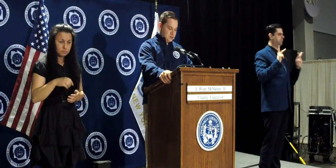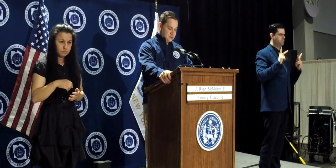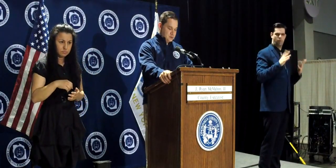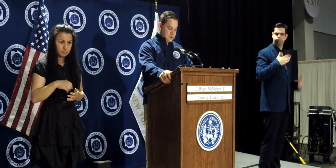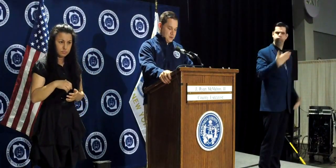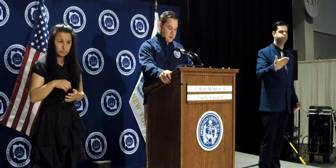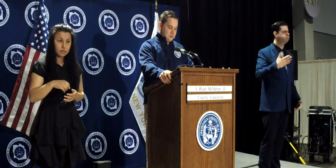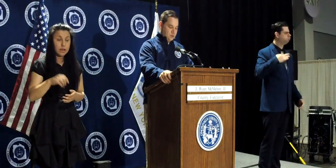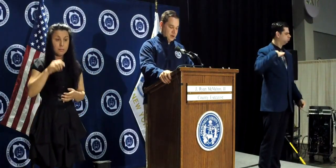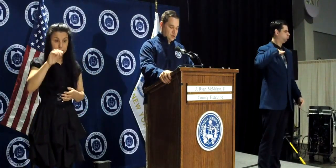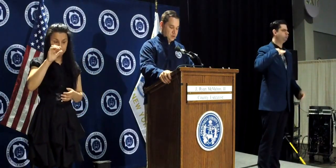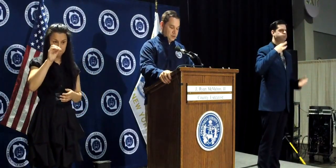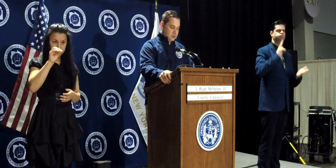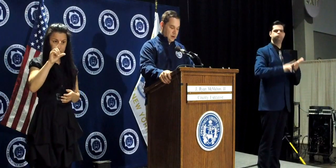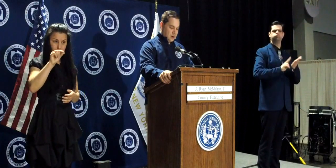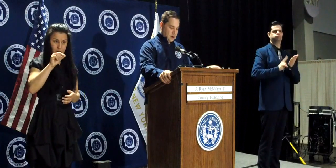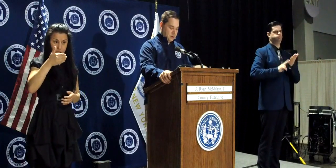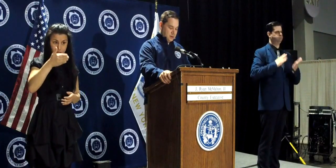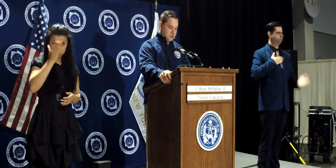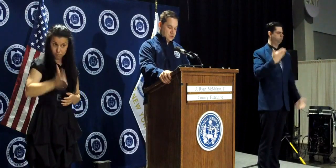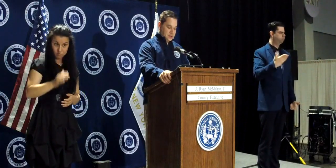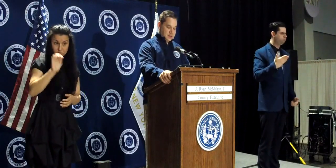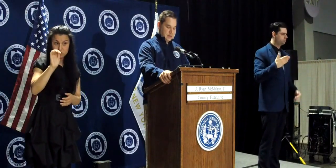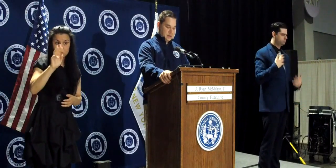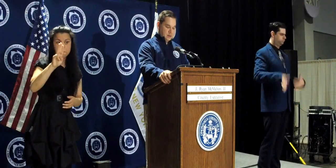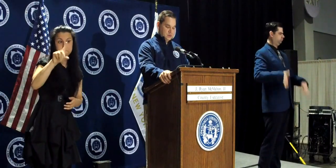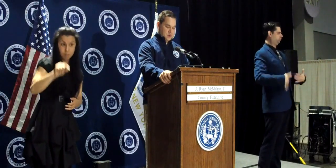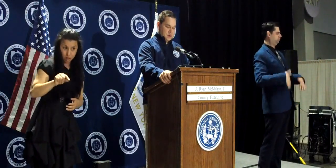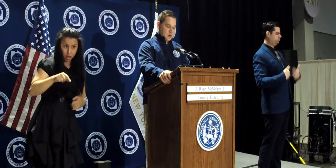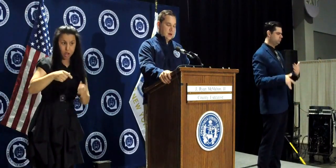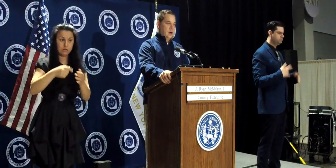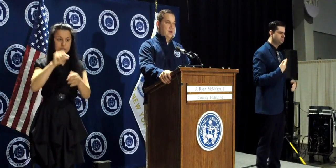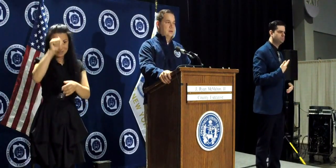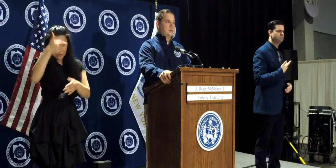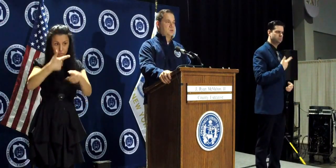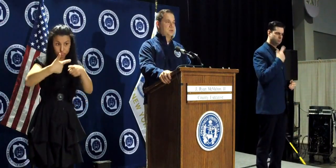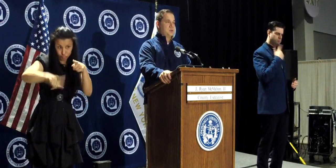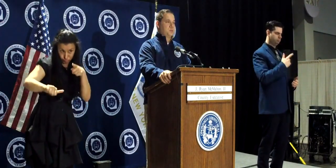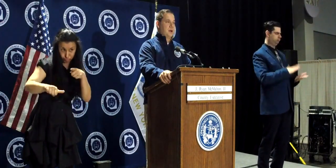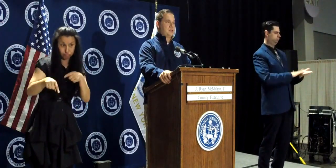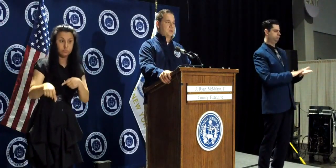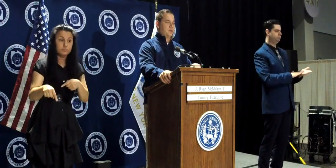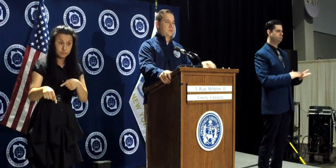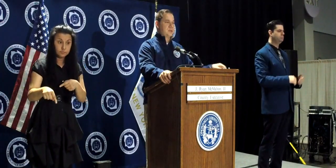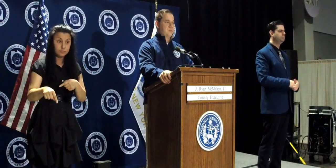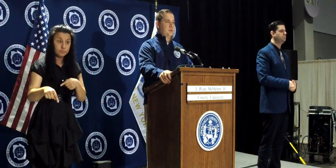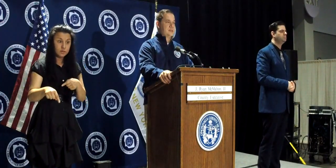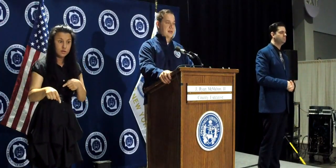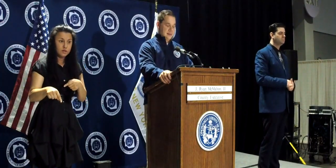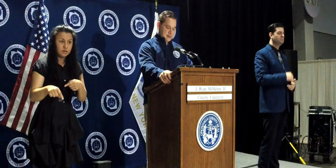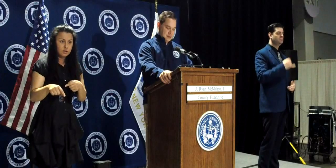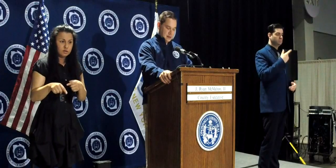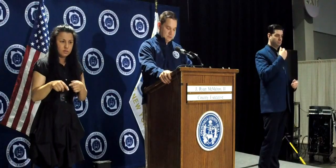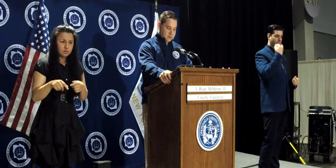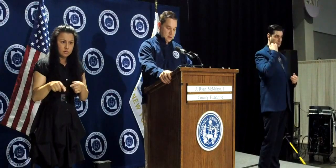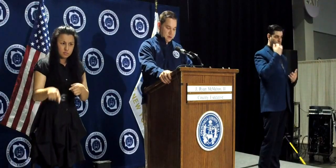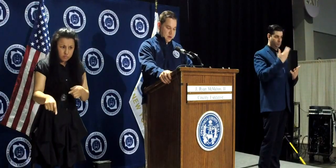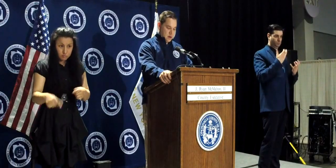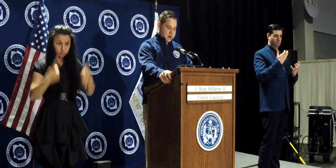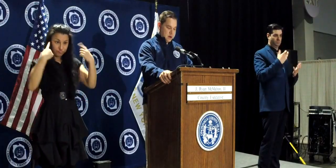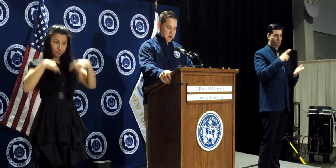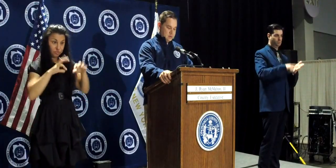positive patients. If you're interested in this research project with Upstate, please contact